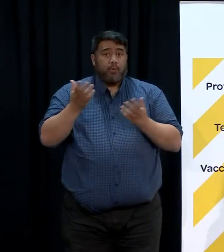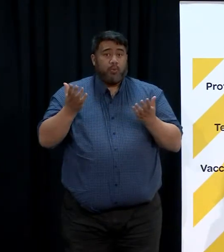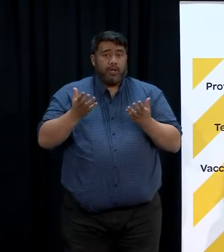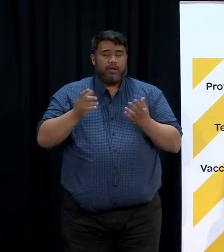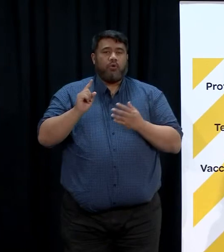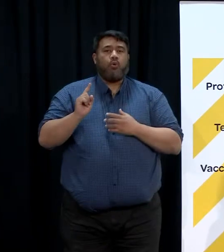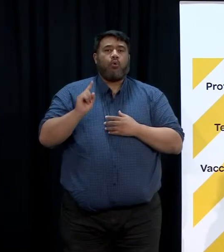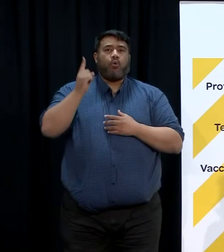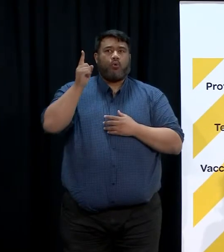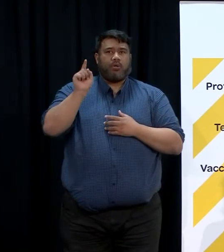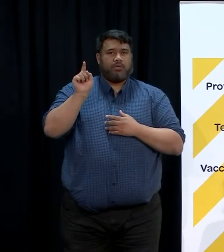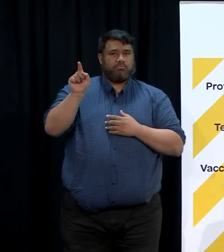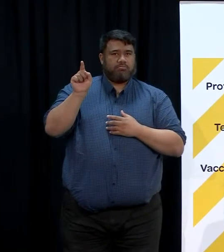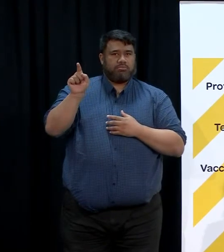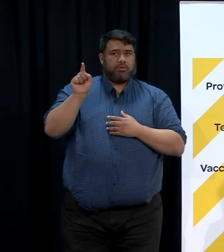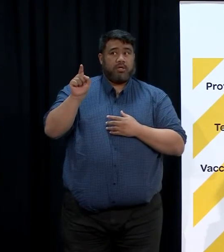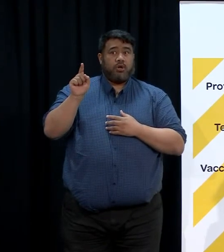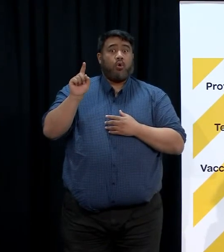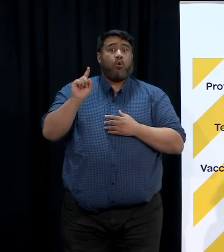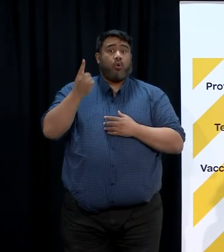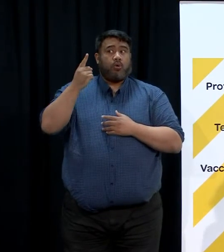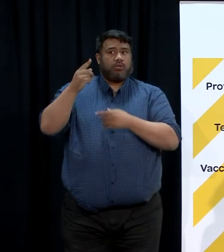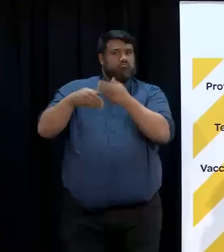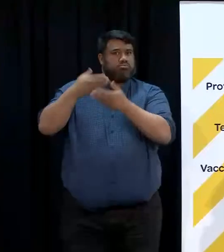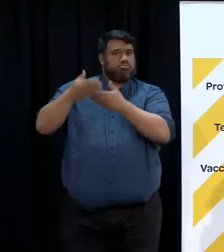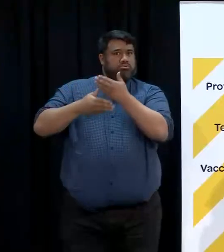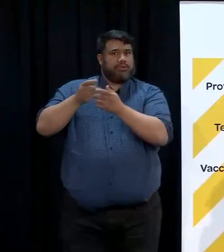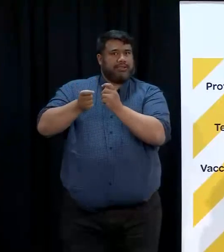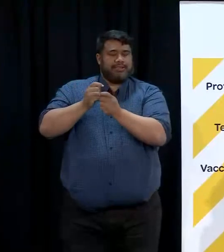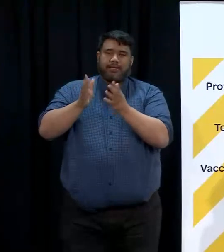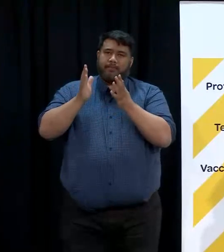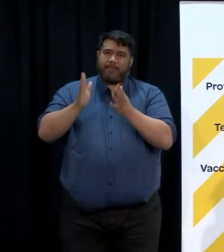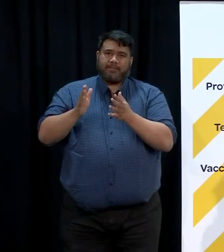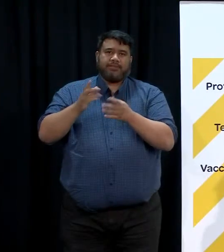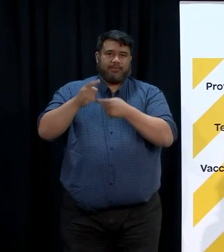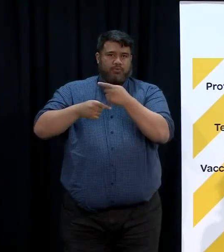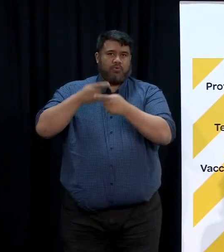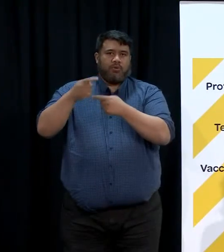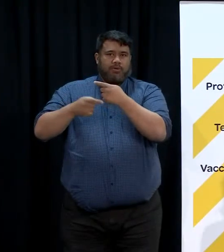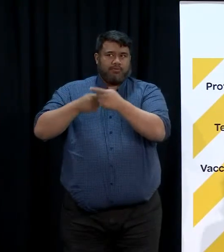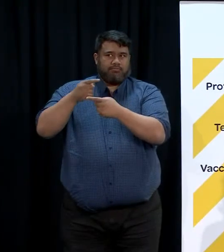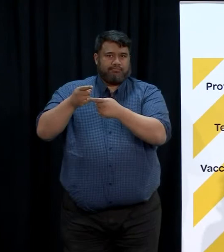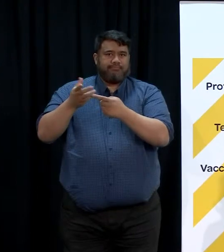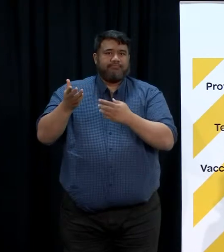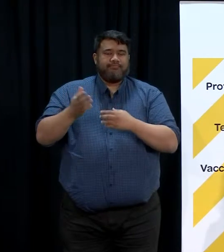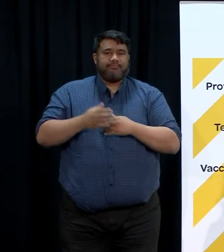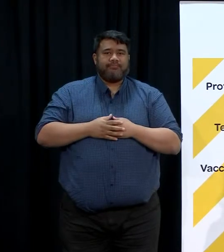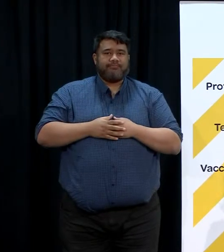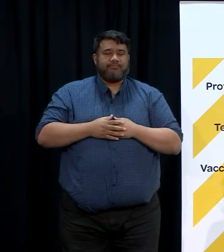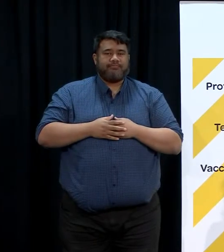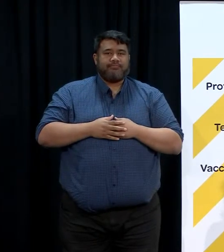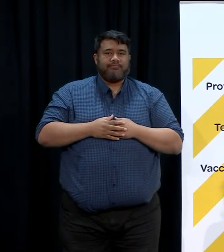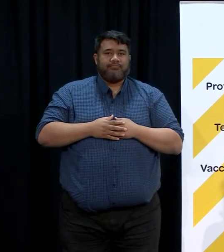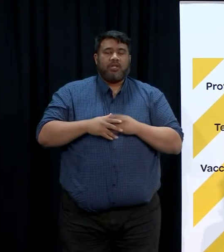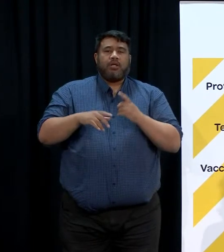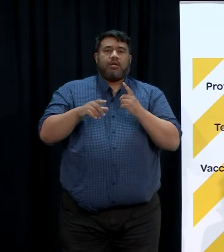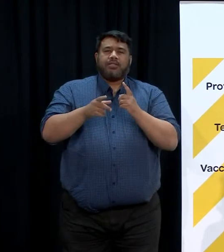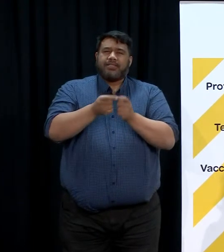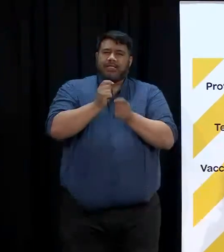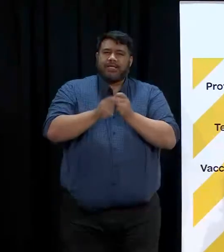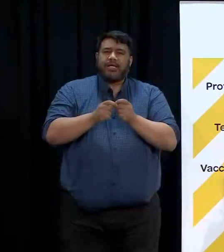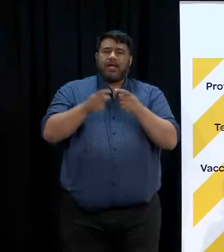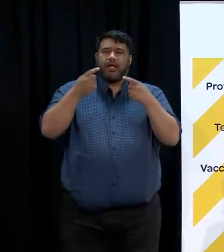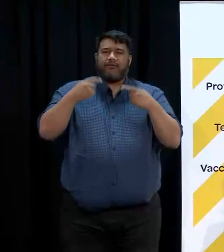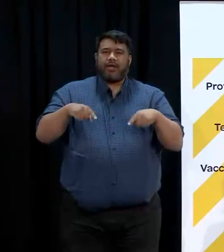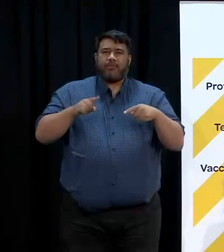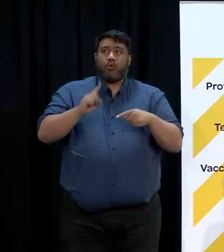very important we maintain that community testing at a high rate in Auckland in particular. and testing continues to be available right across Auckland